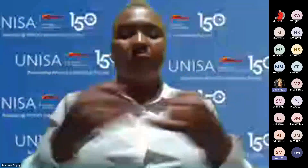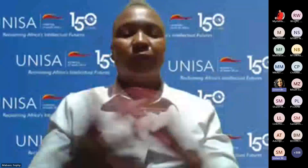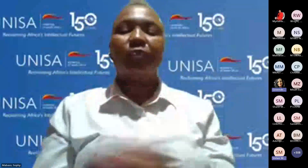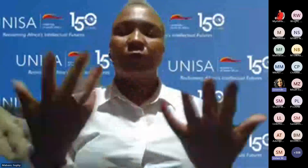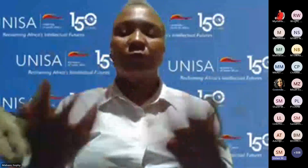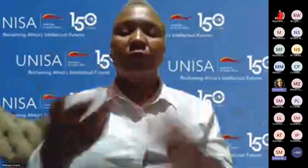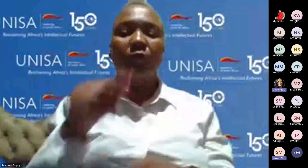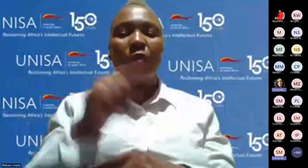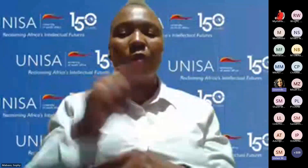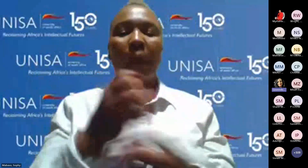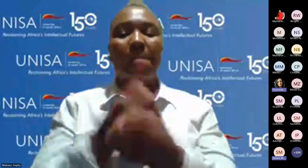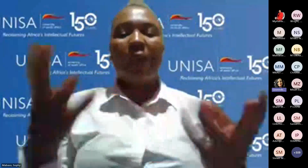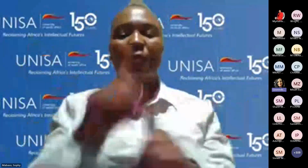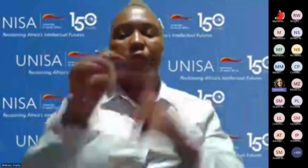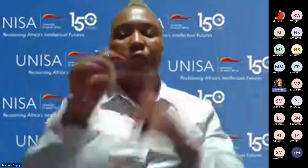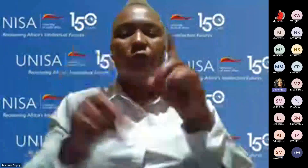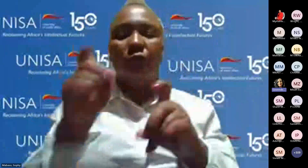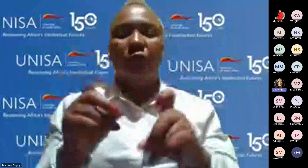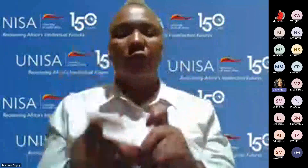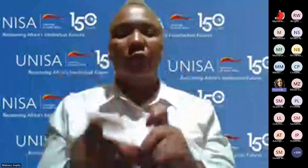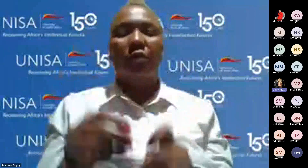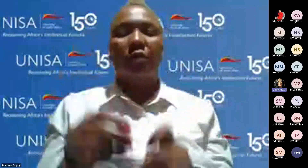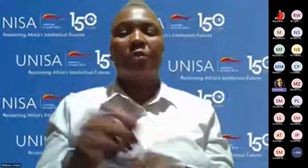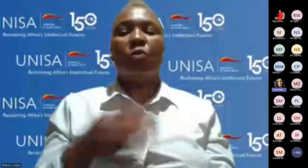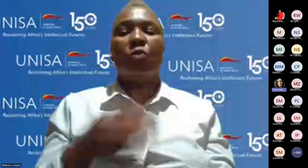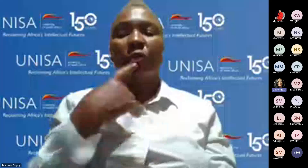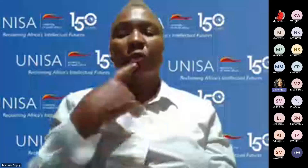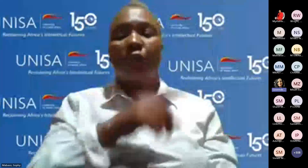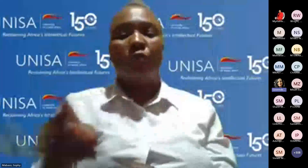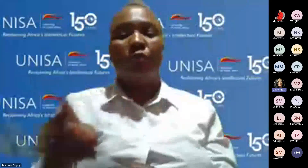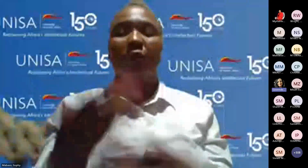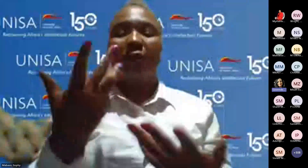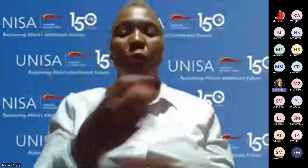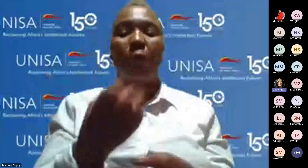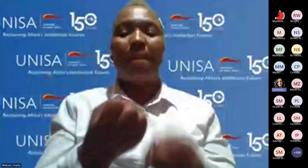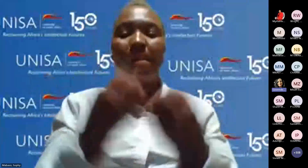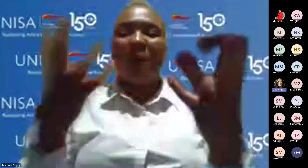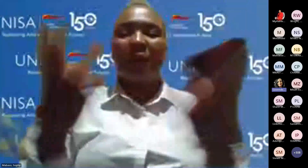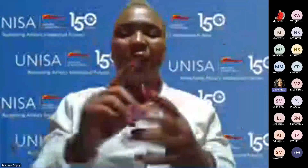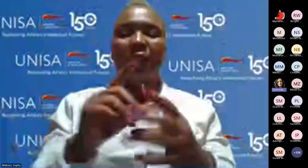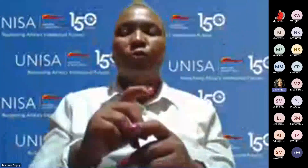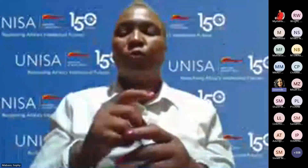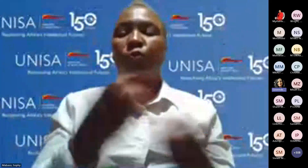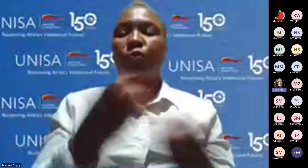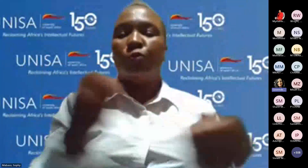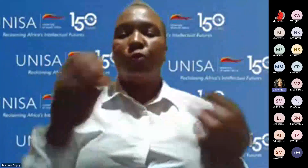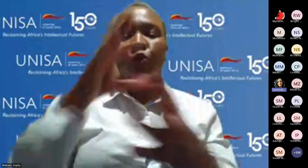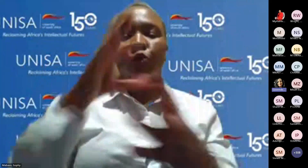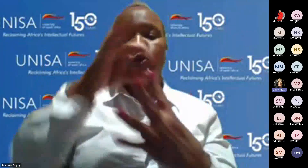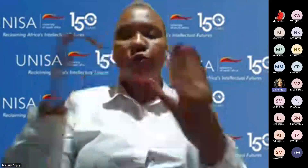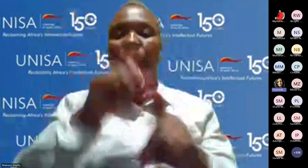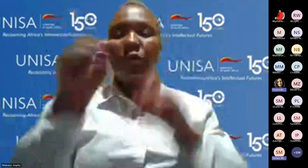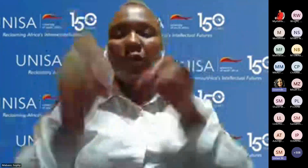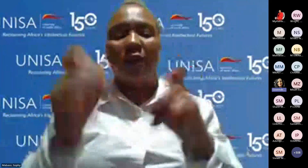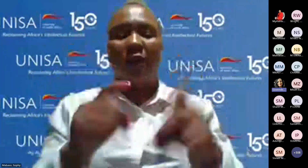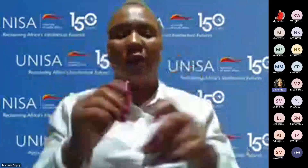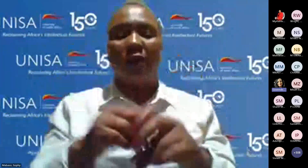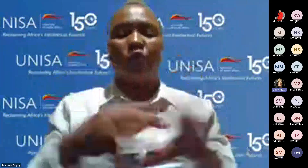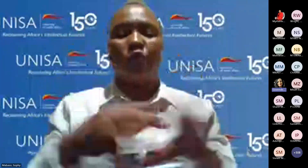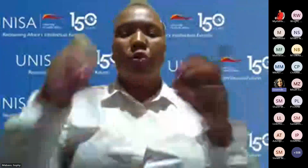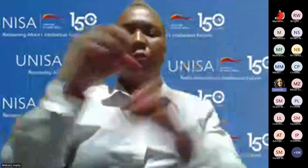With regard to multiple choice question, we also want to say to you that your multiple choice questions is going to be